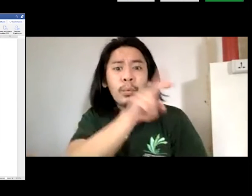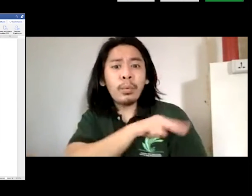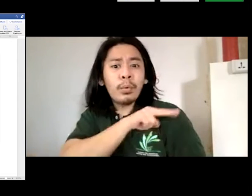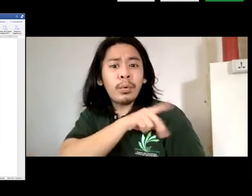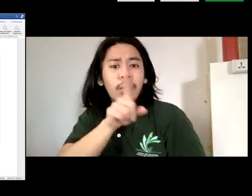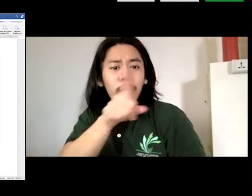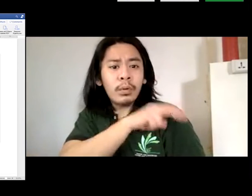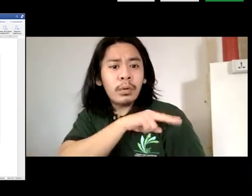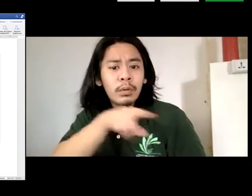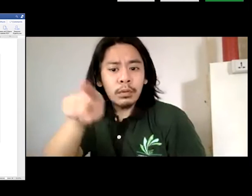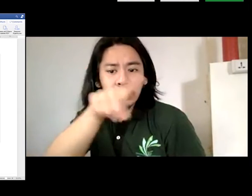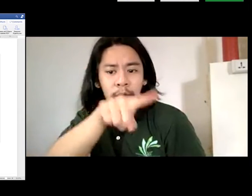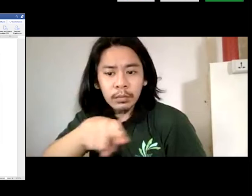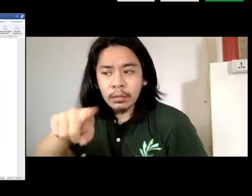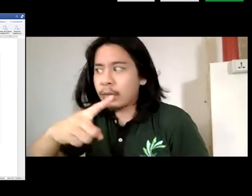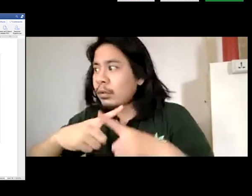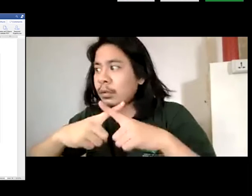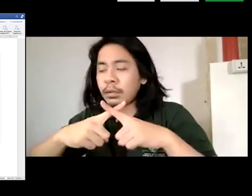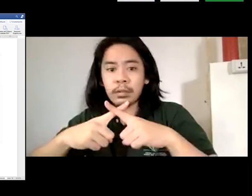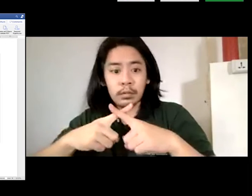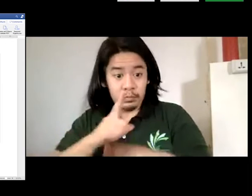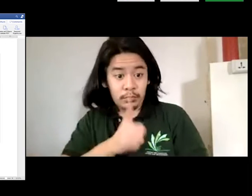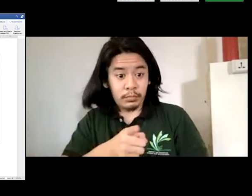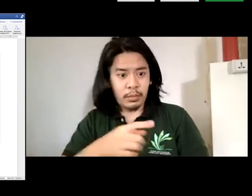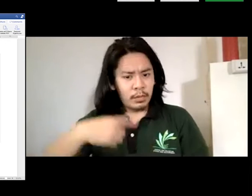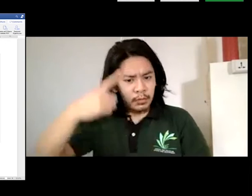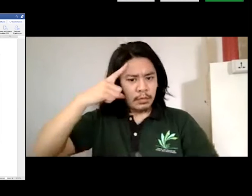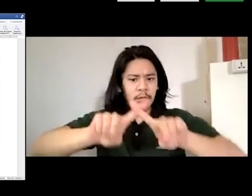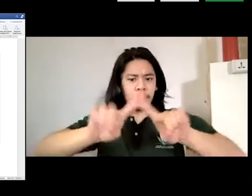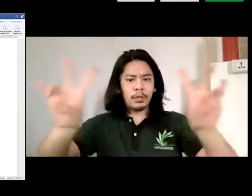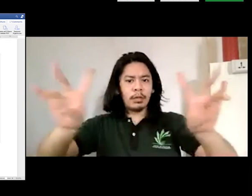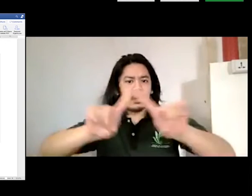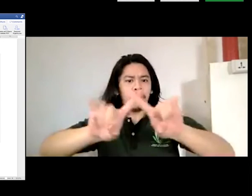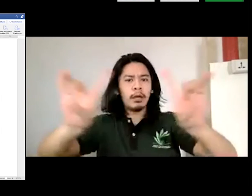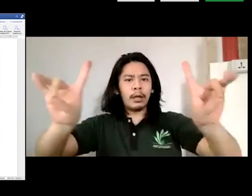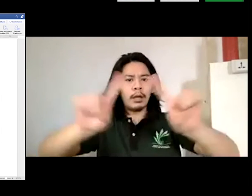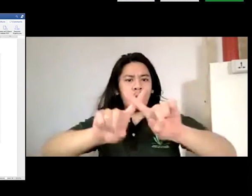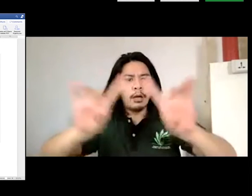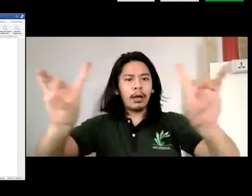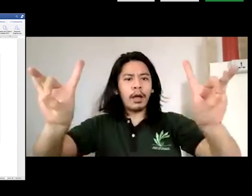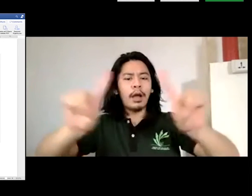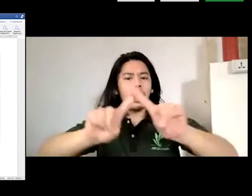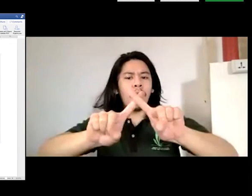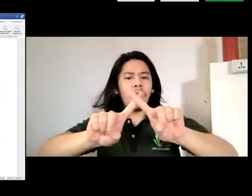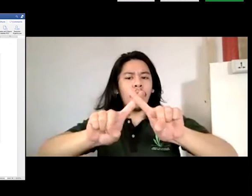So in terms of times, I just want to clarify what's the more natural way. Is it hand